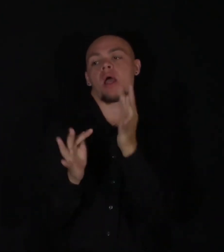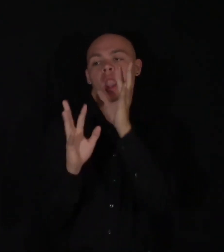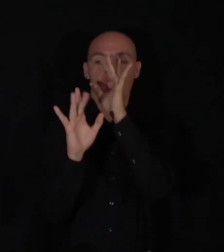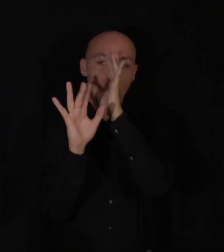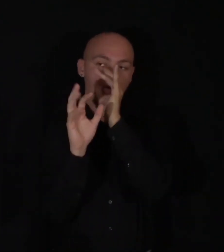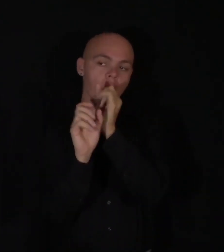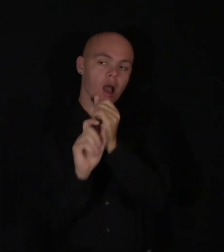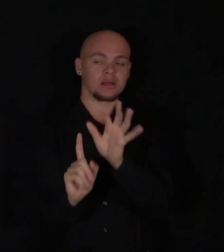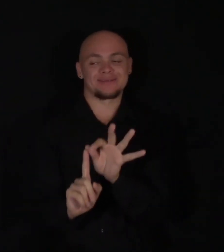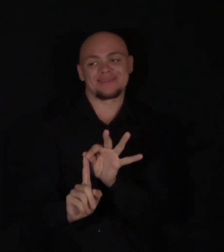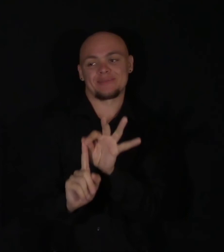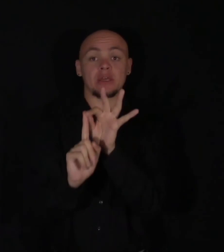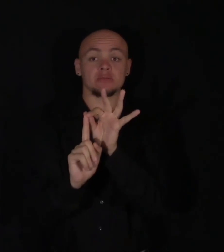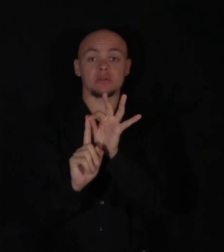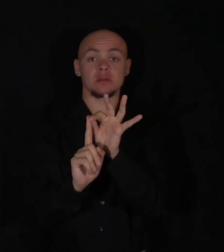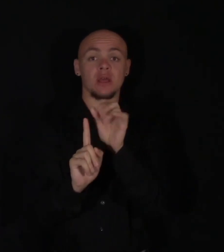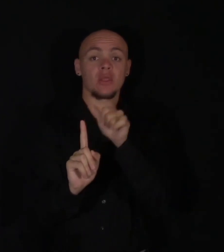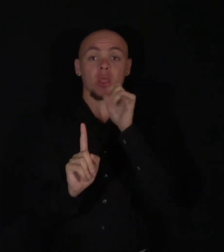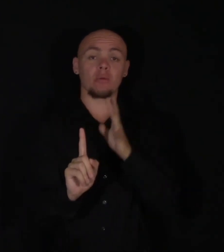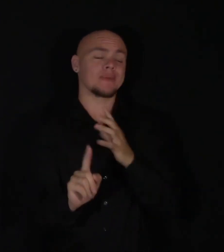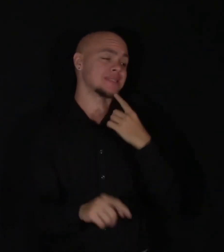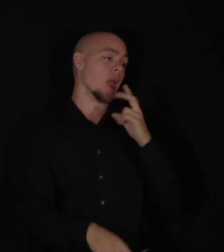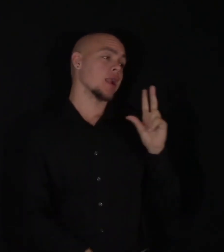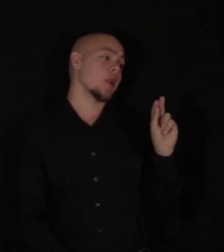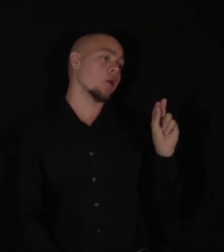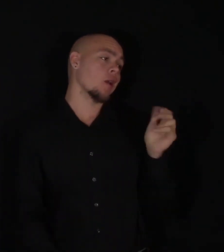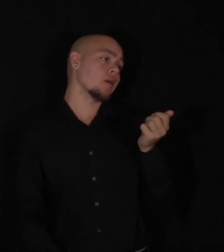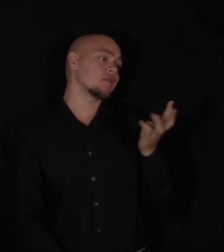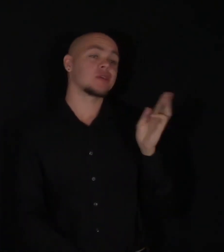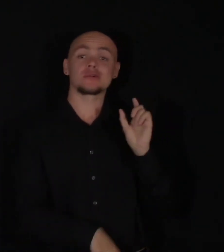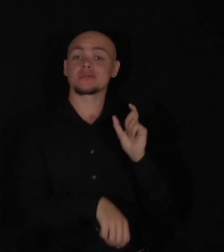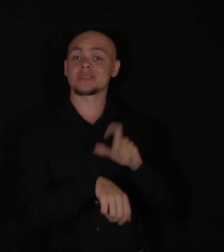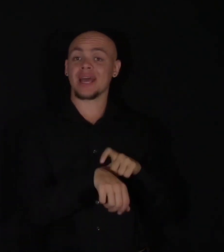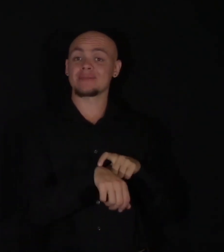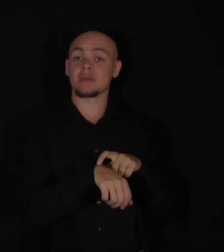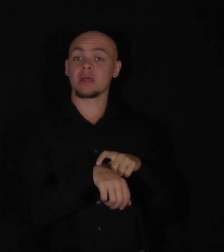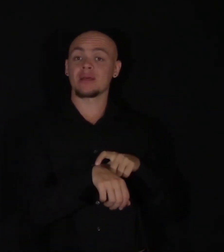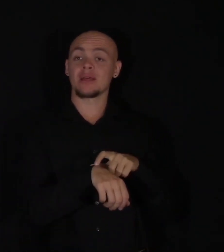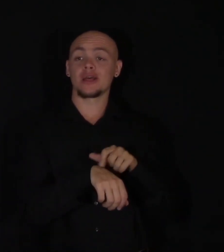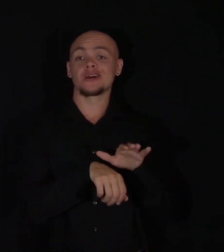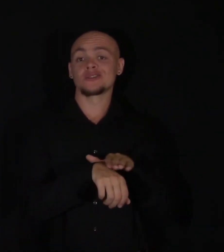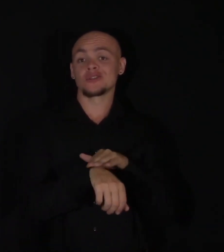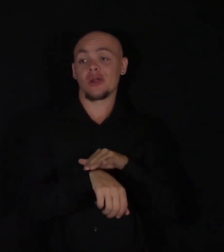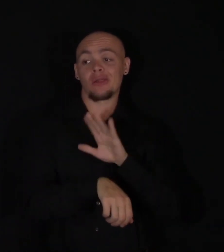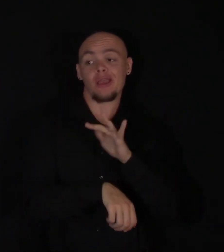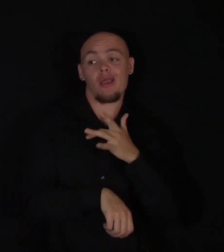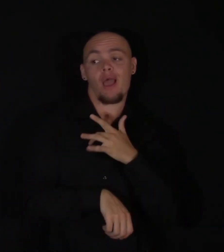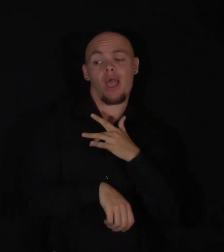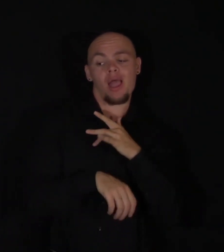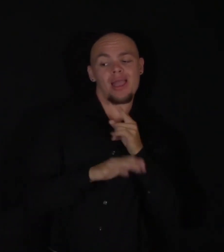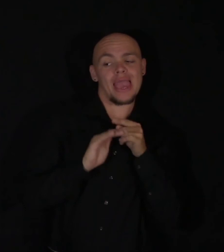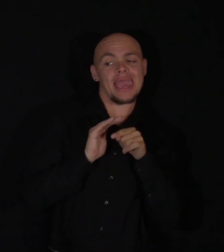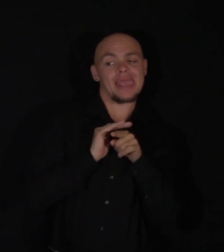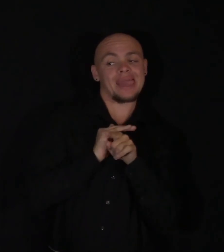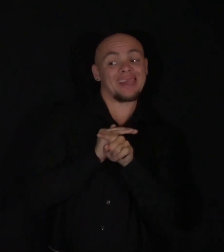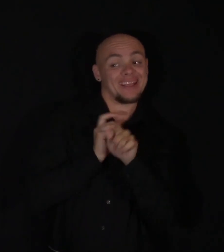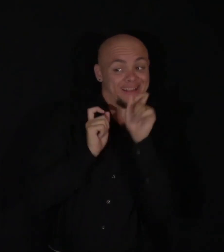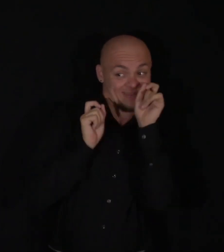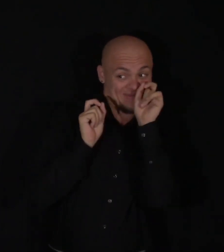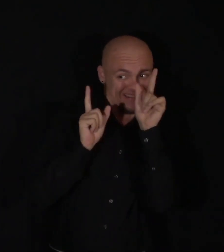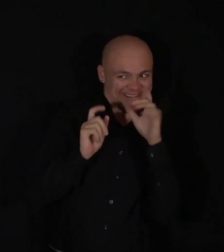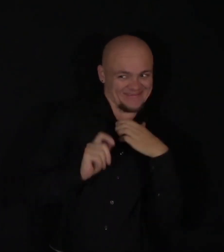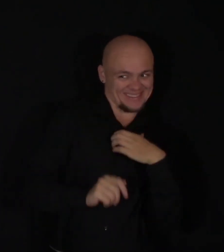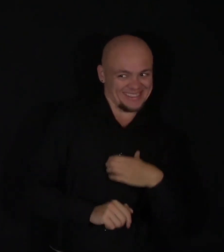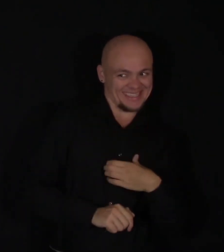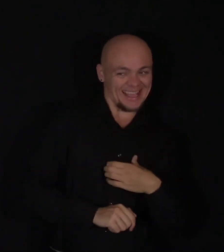and special, even after she said no a couple of times, slowly sneaking into her heart and waking up that desire.